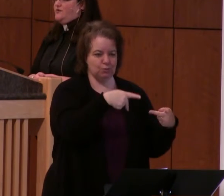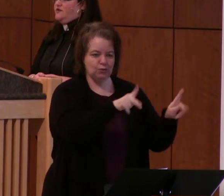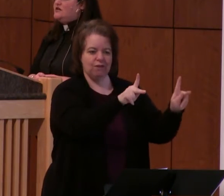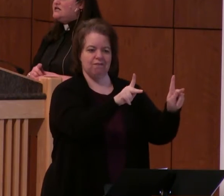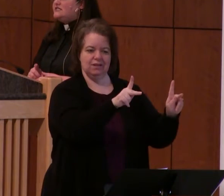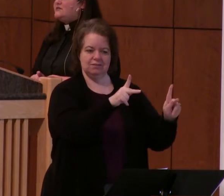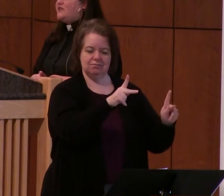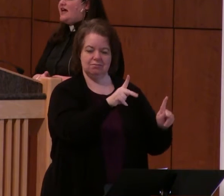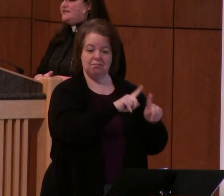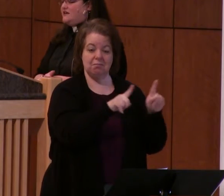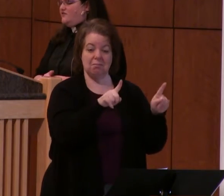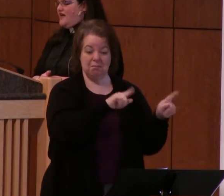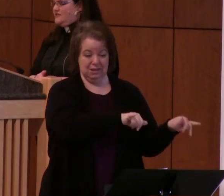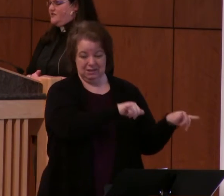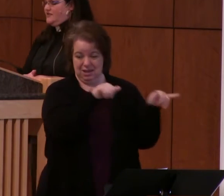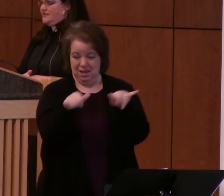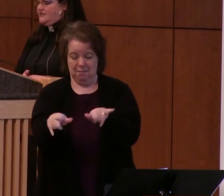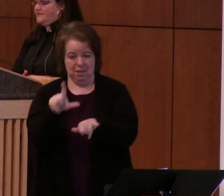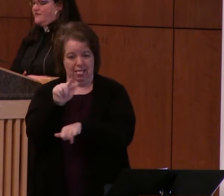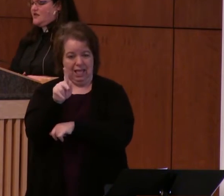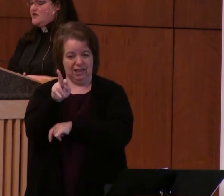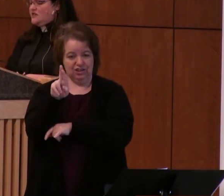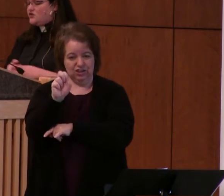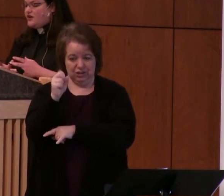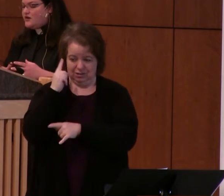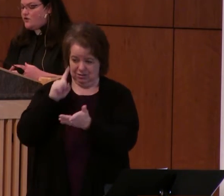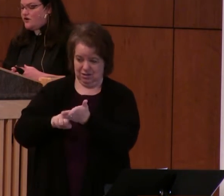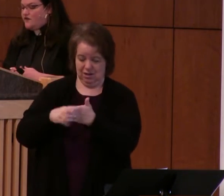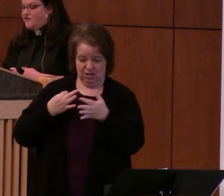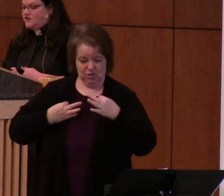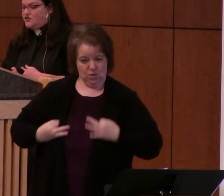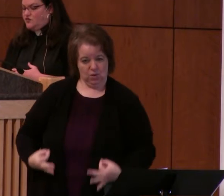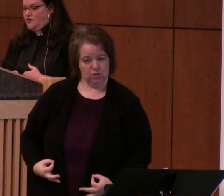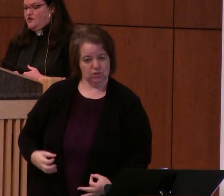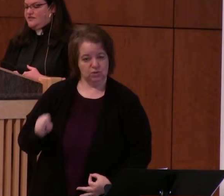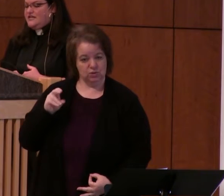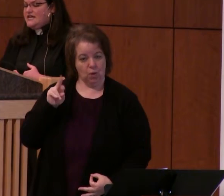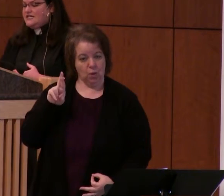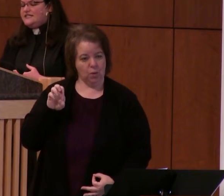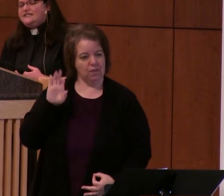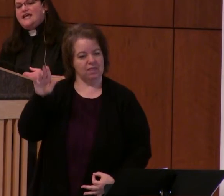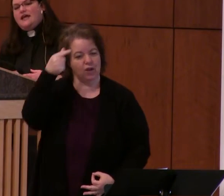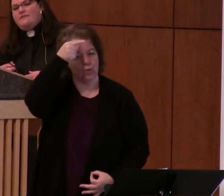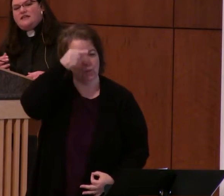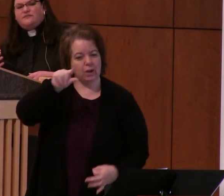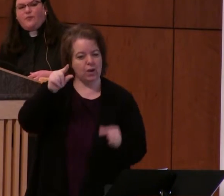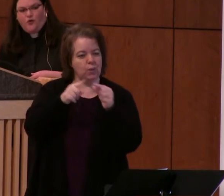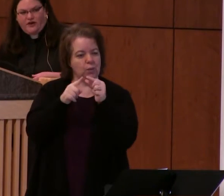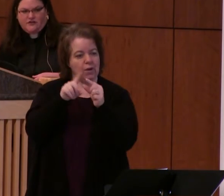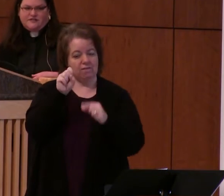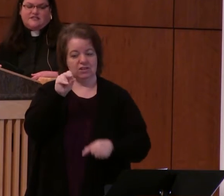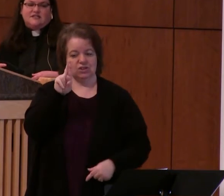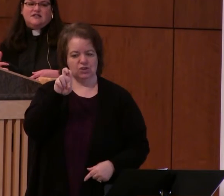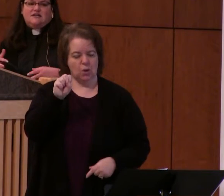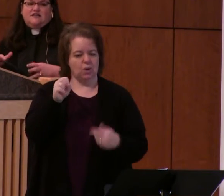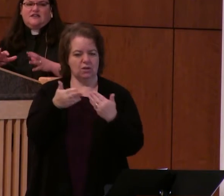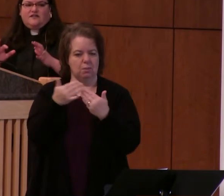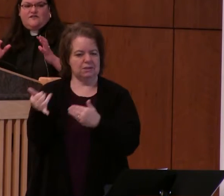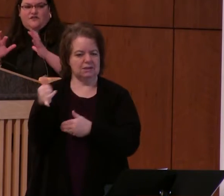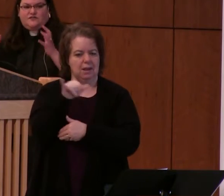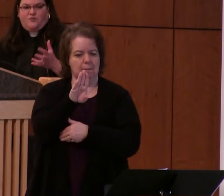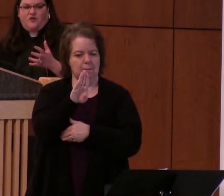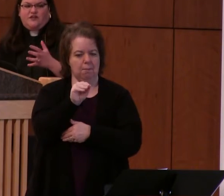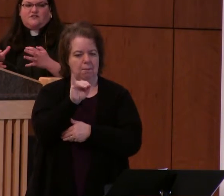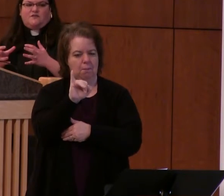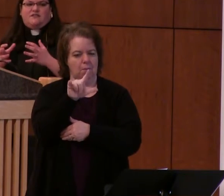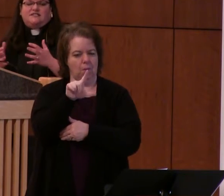as visible is the plight of Lazarus. The Greek word for sores is the same as boils. Think